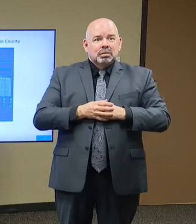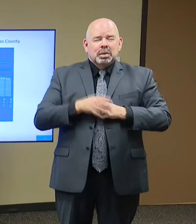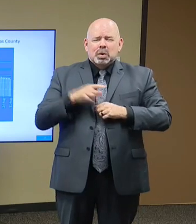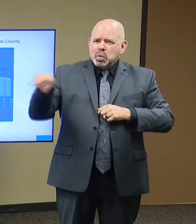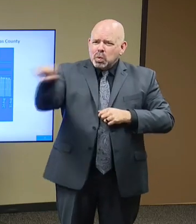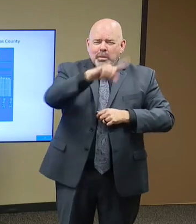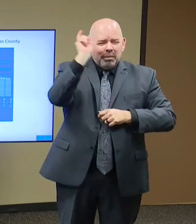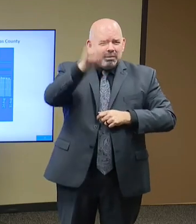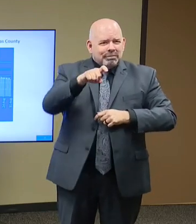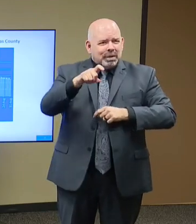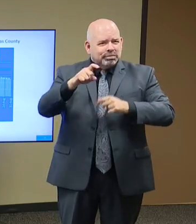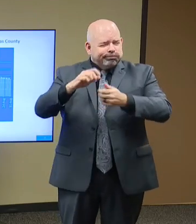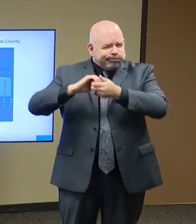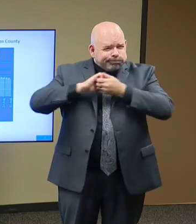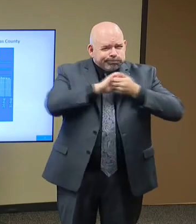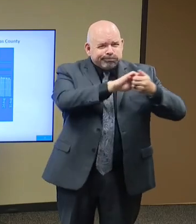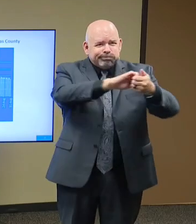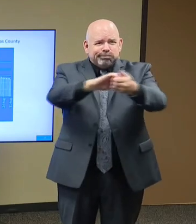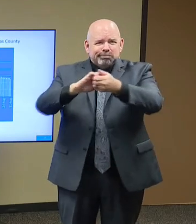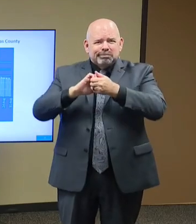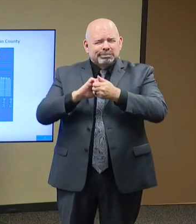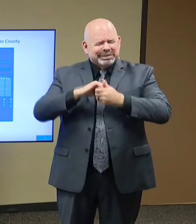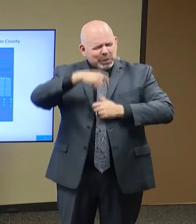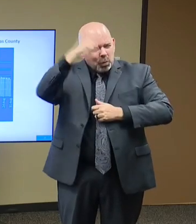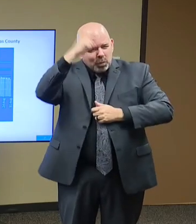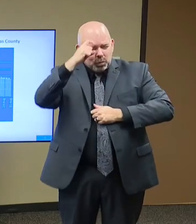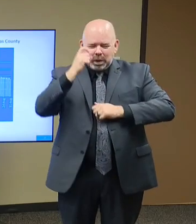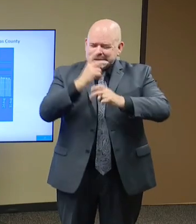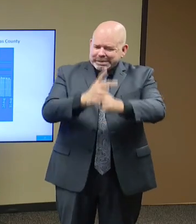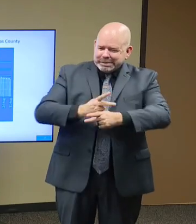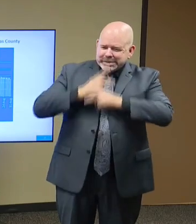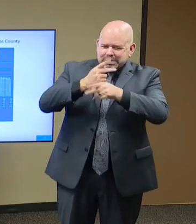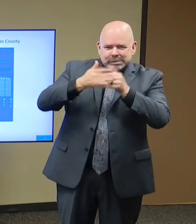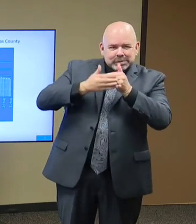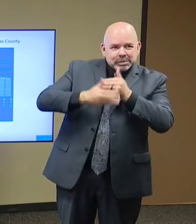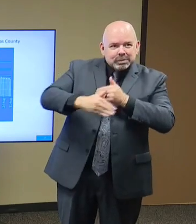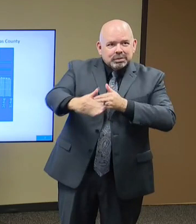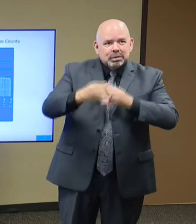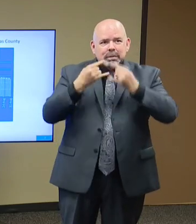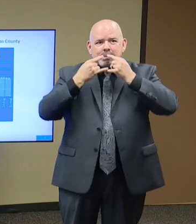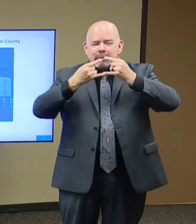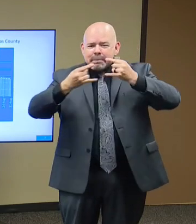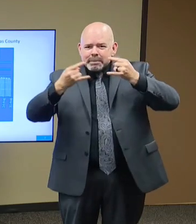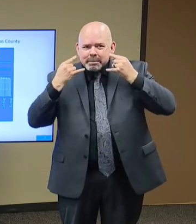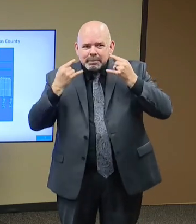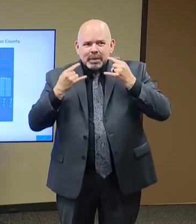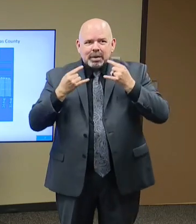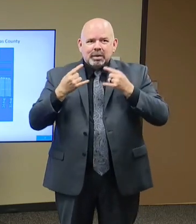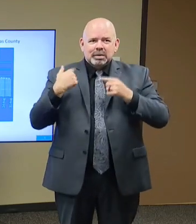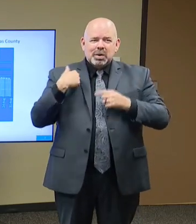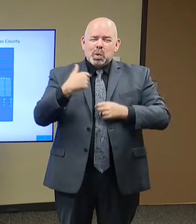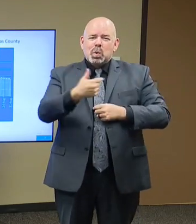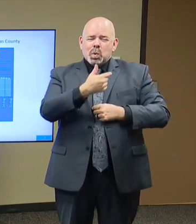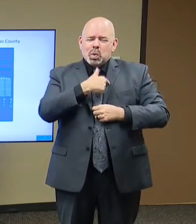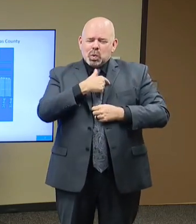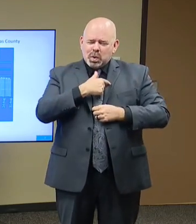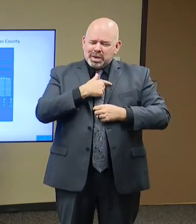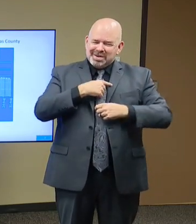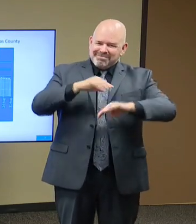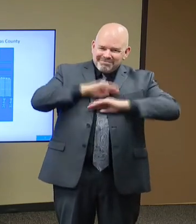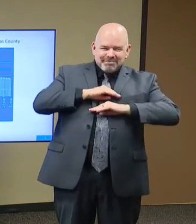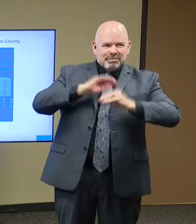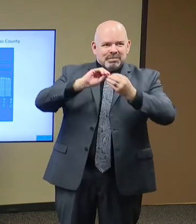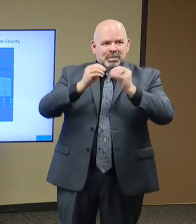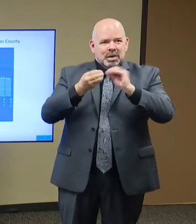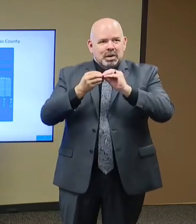vigilant with all of this, because we did not meet the percent positivity indicator specifically. We monitor this